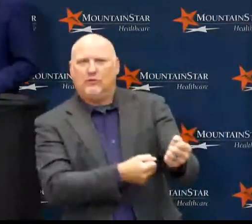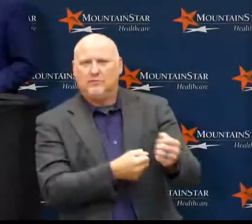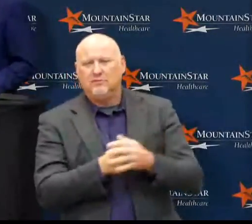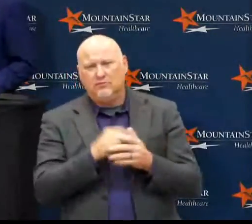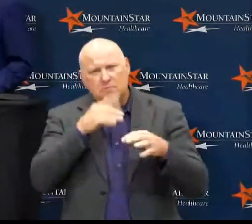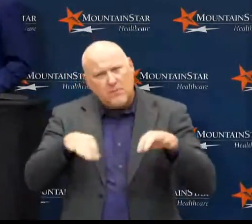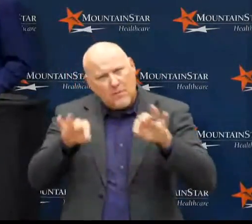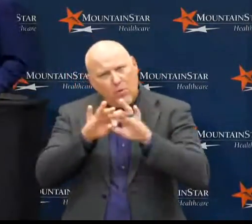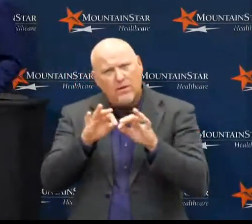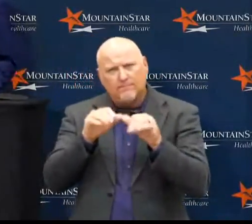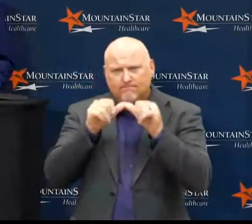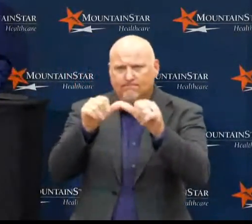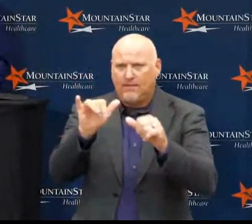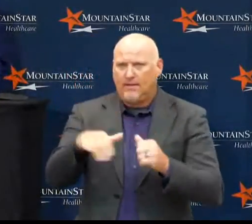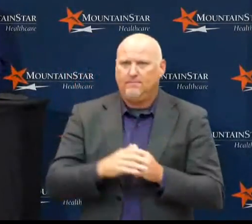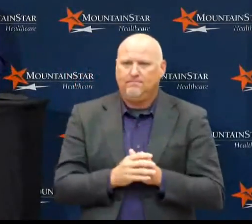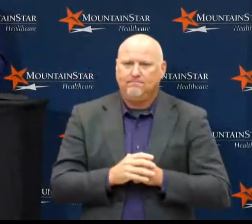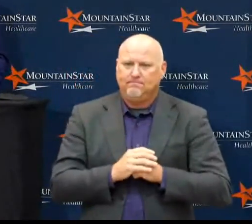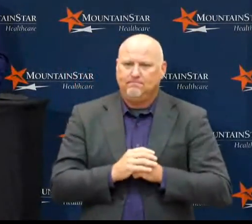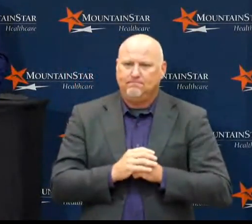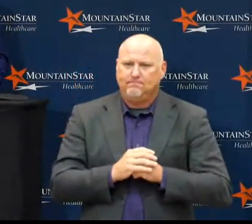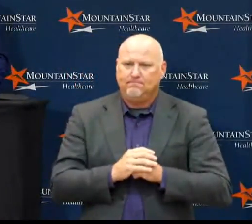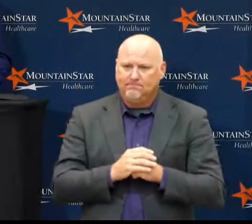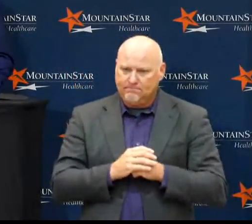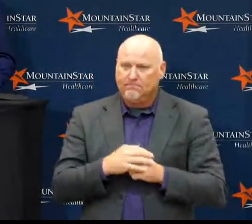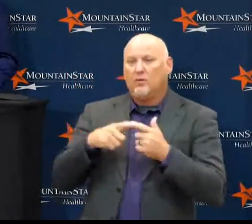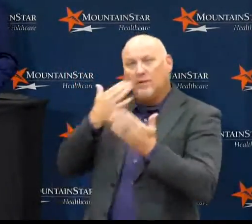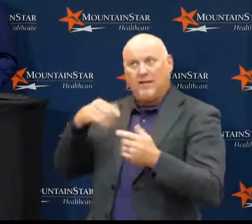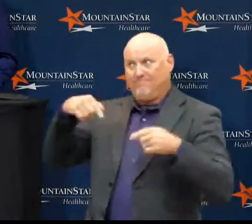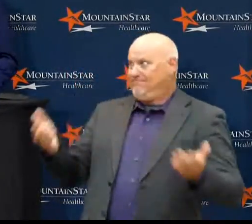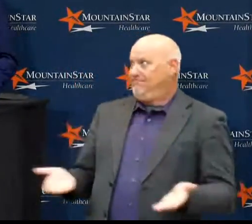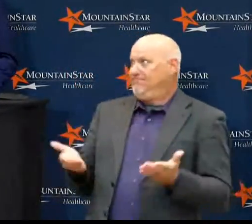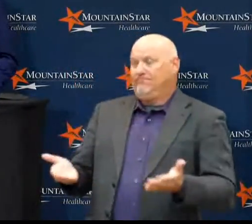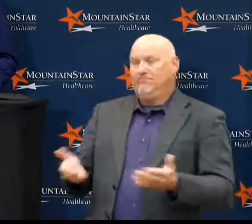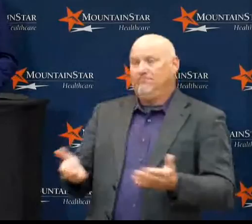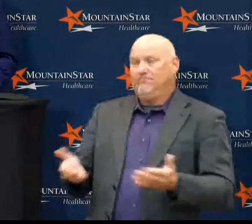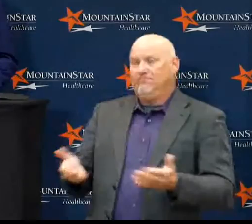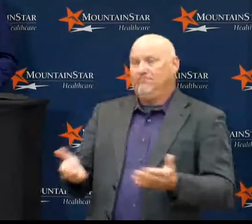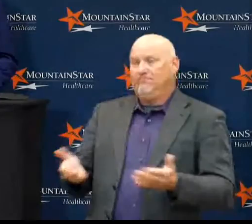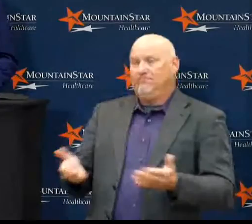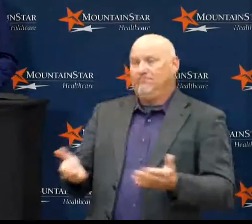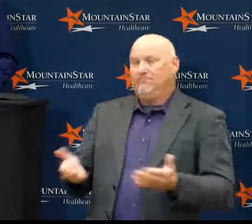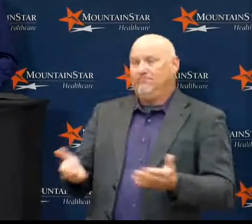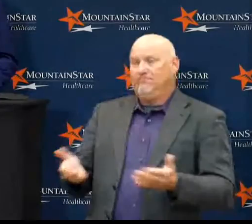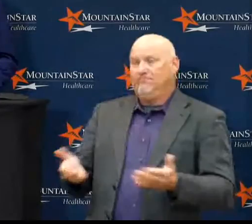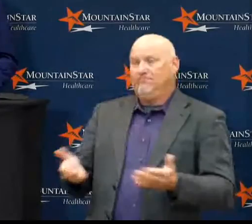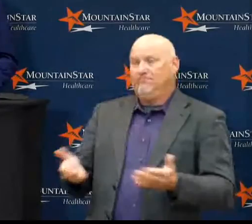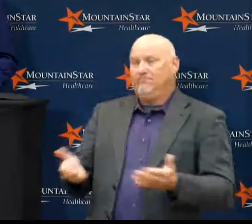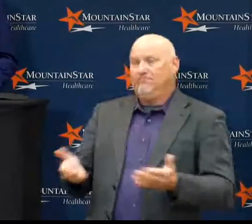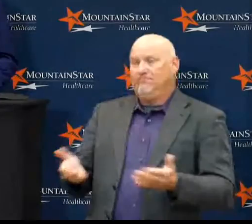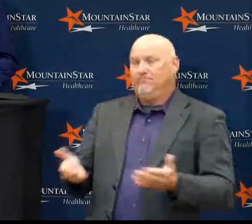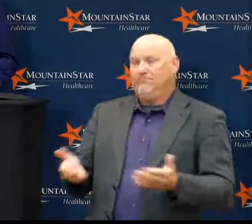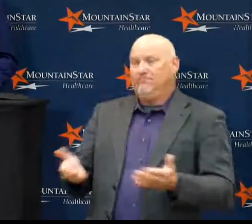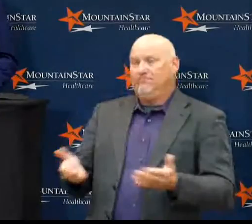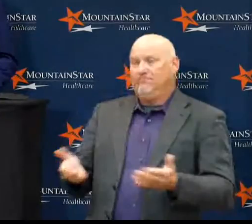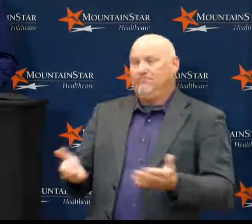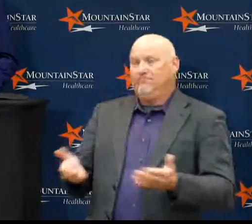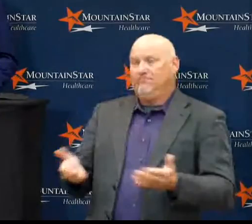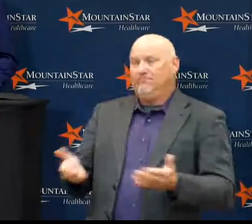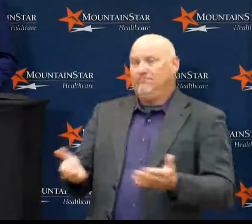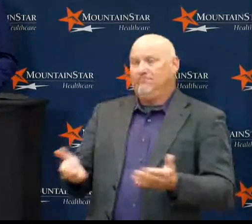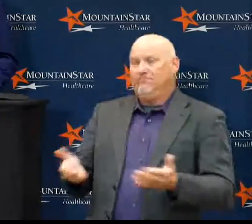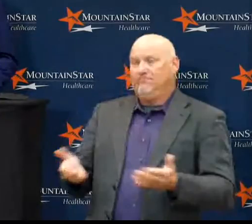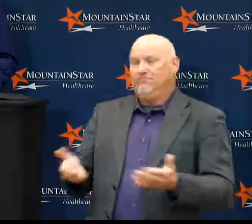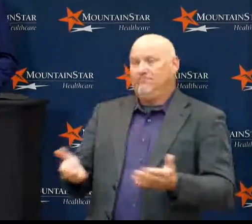We also want to thank St. Mark's Hospital for hosting us today. The major reason that we brought you